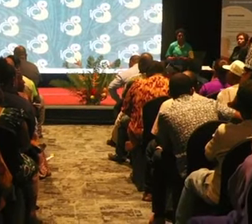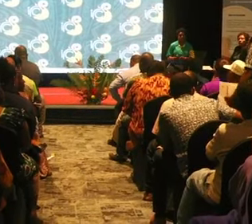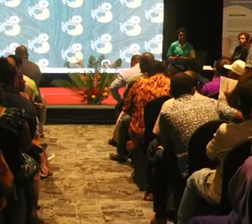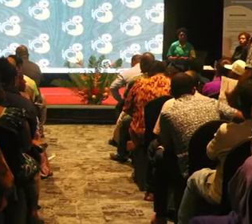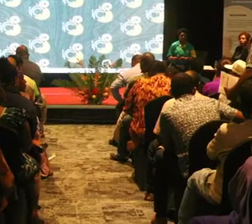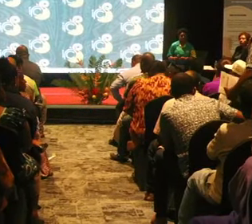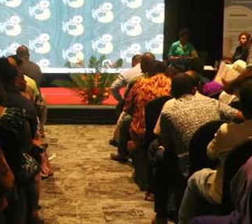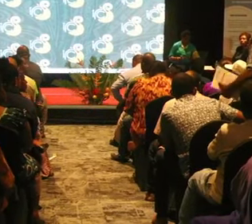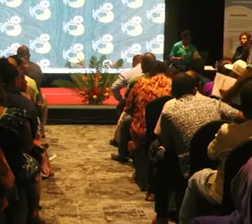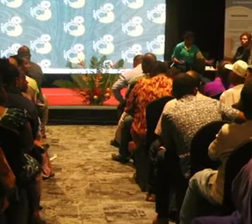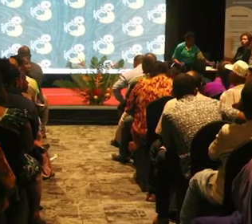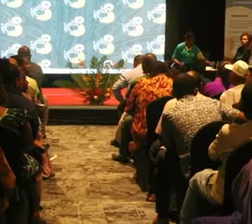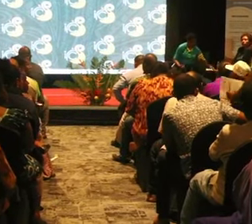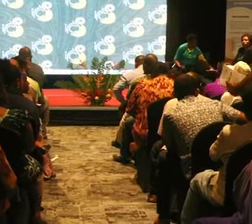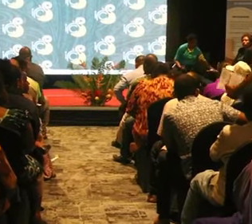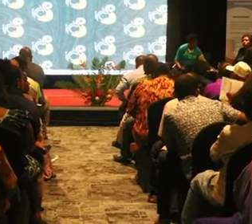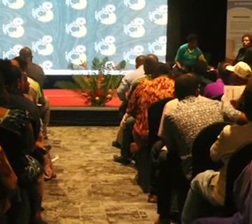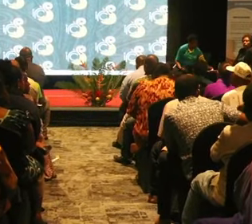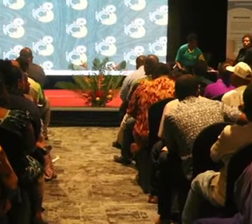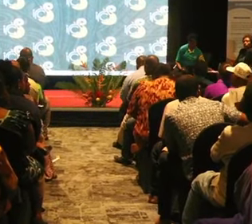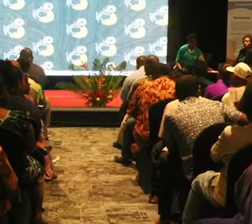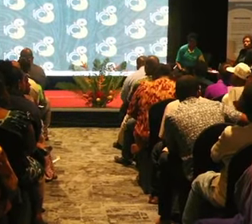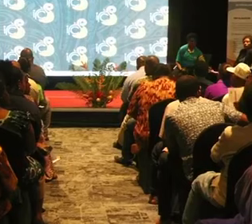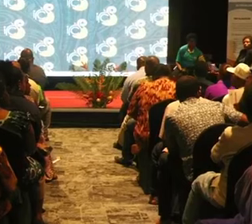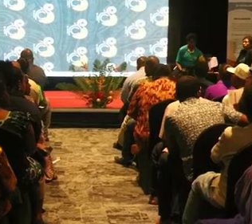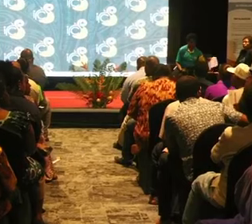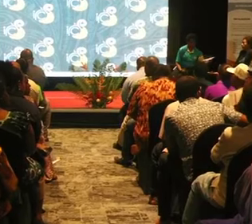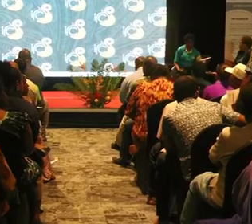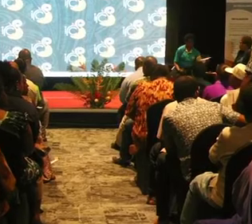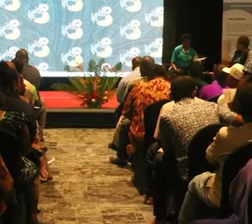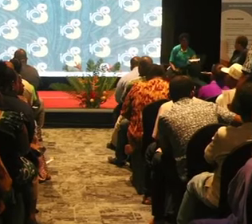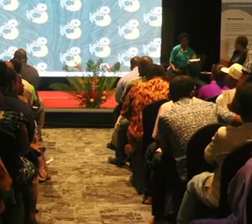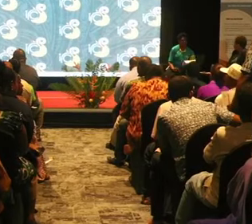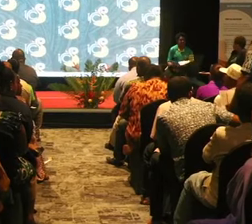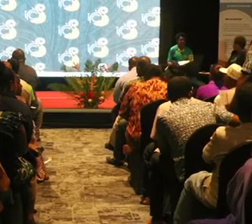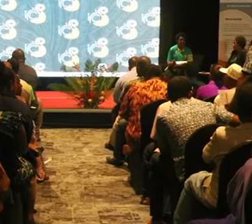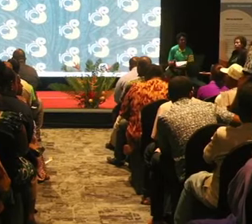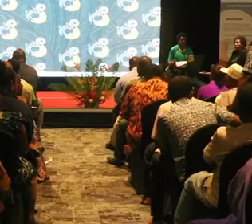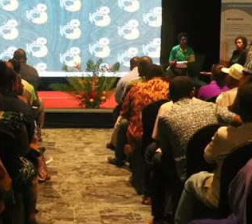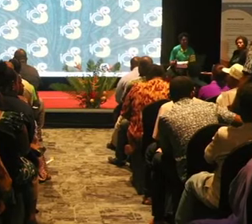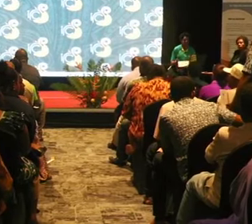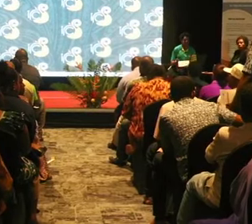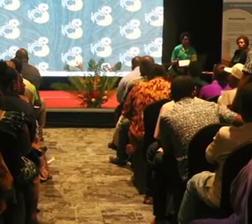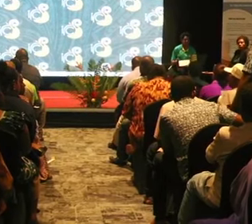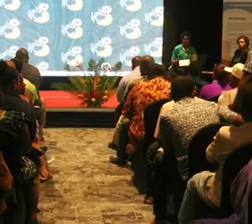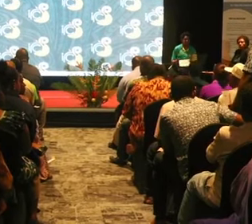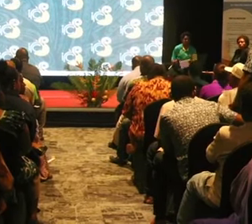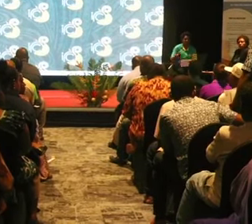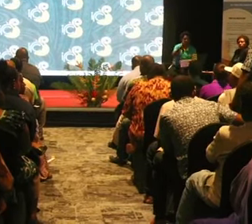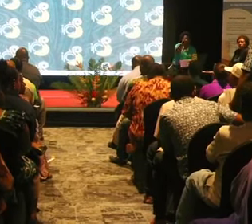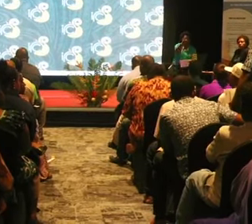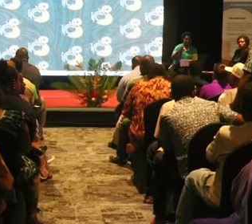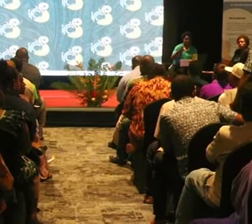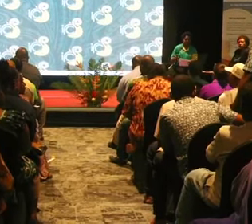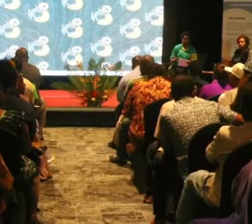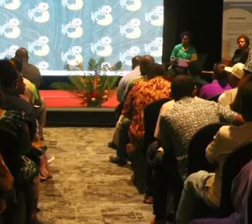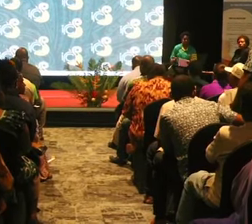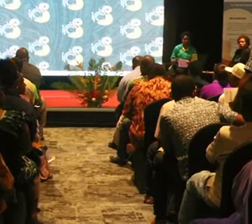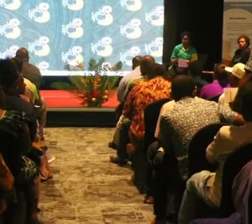me paronym and settler district na place promise will I talk piece in. Minus I will most be first time low me local most